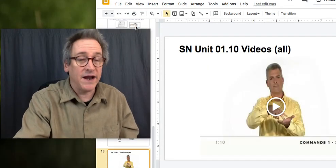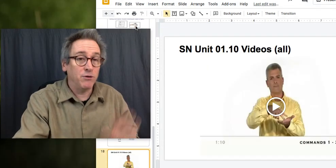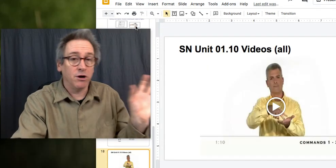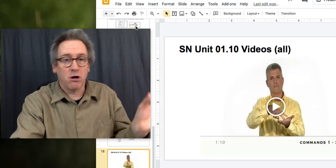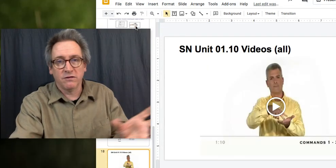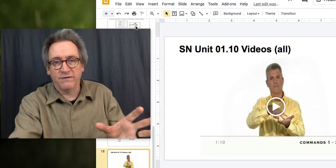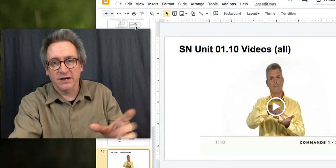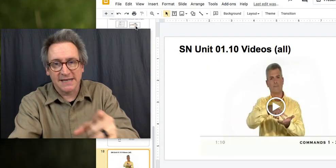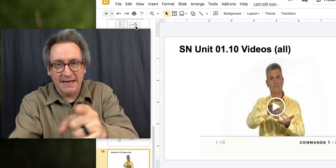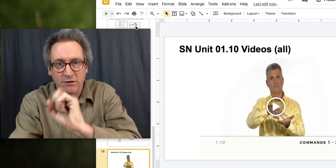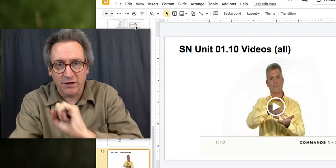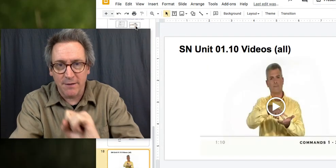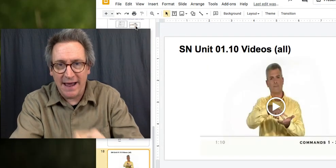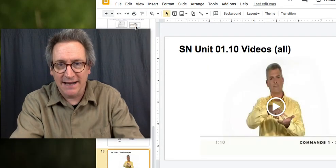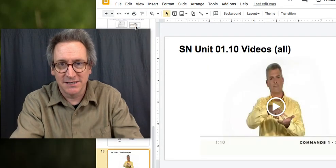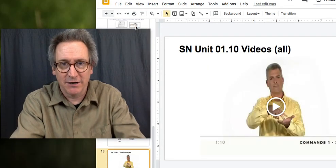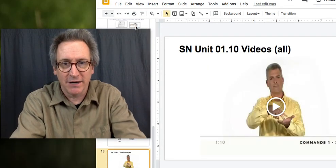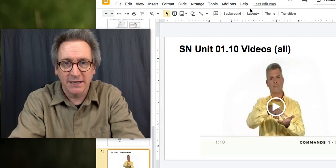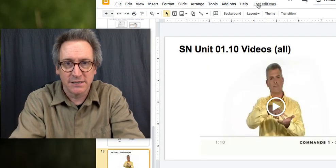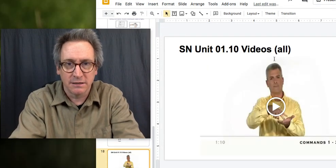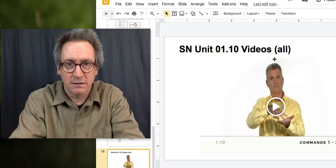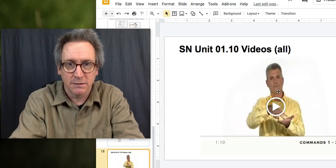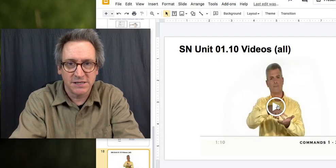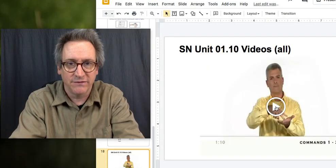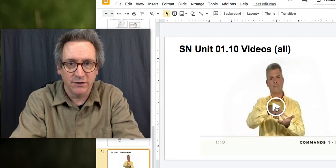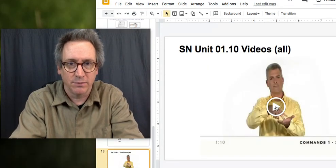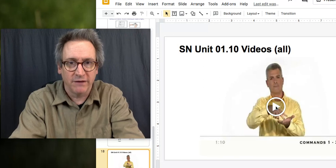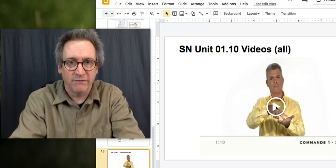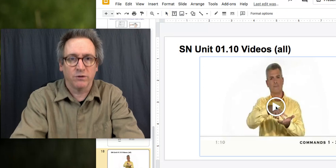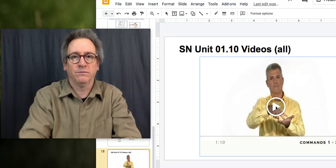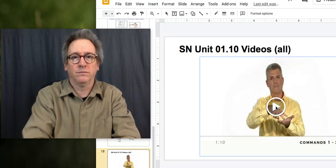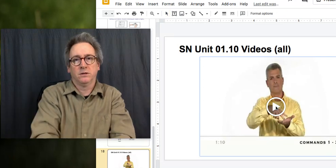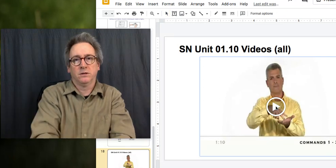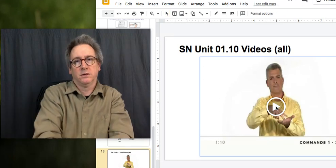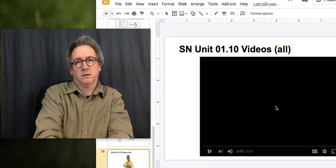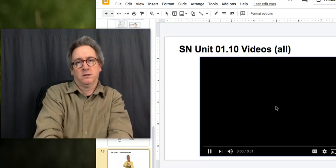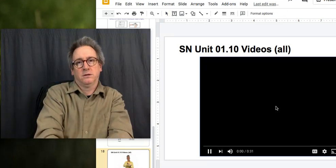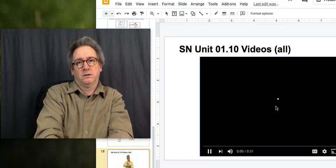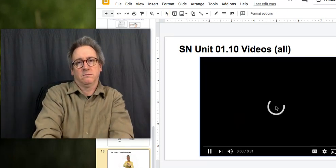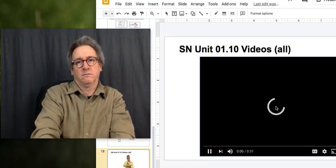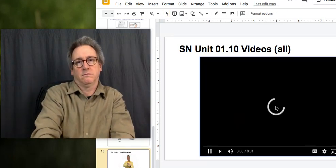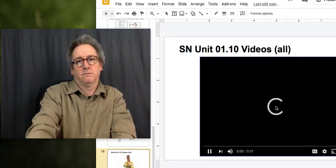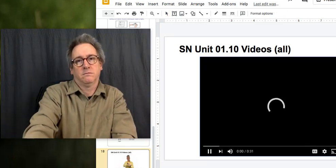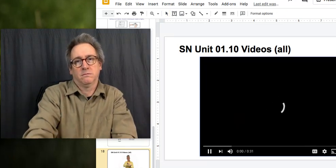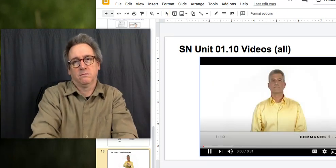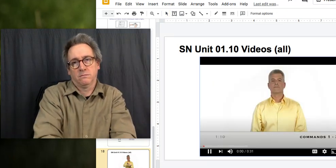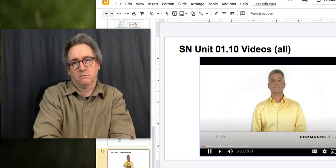And then I put all the videos, and here are the commands. Here he is. Let me see if it'll play for you.